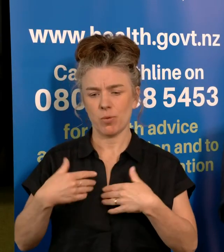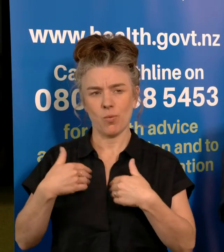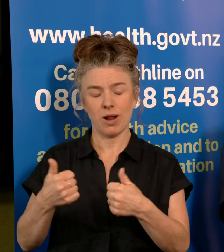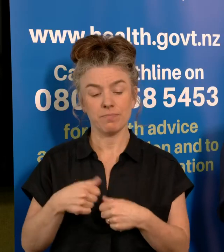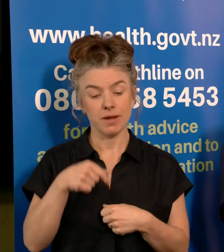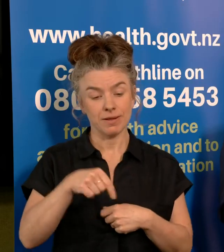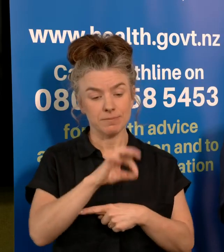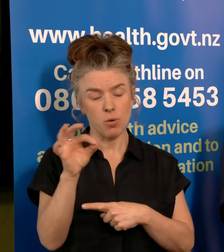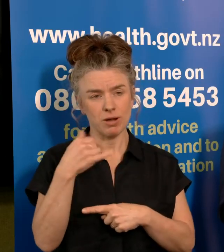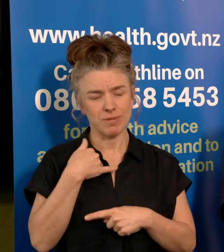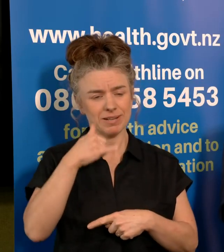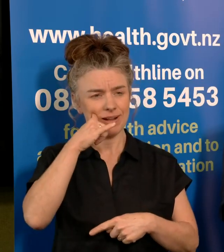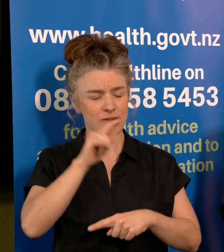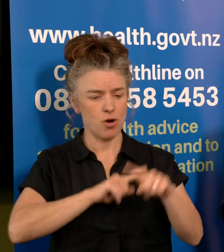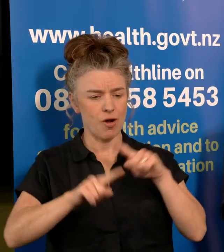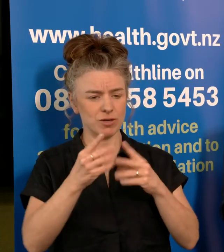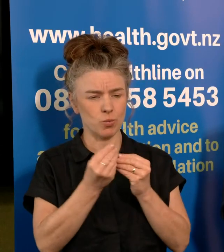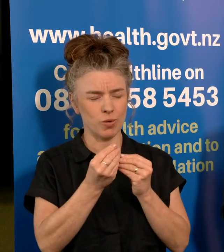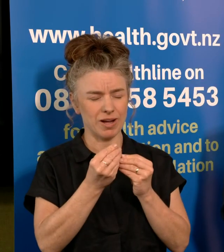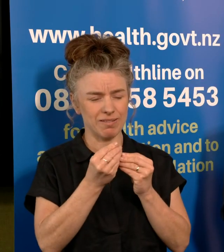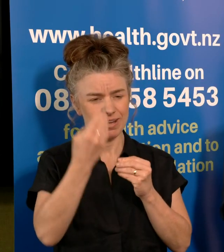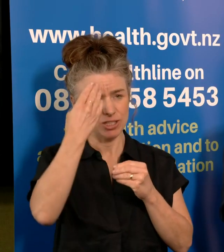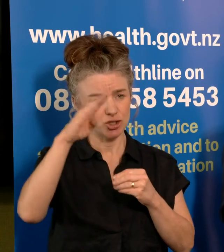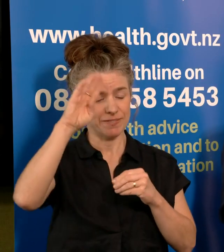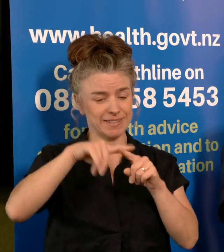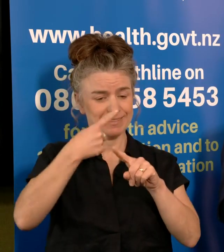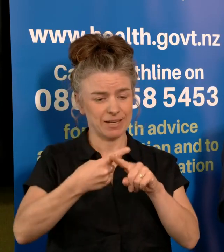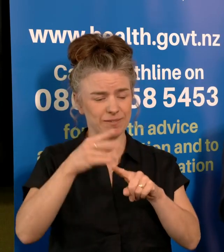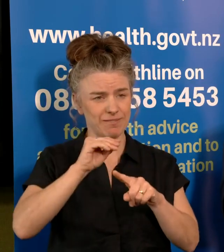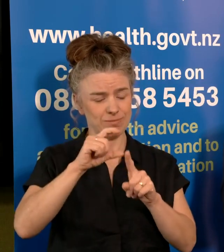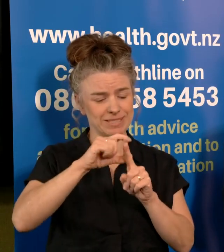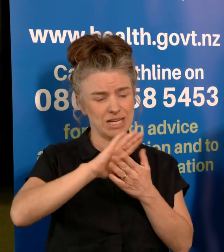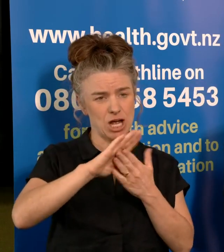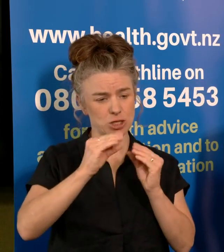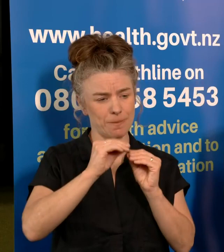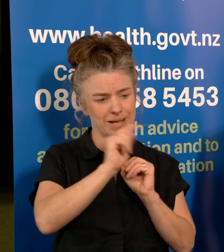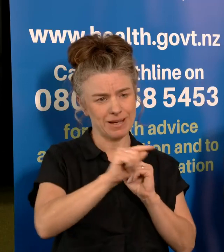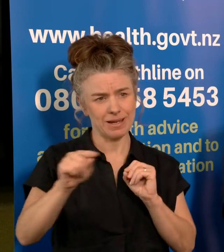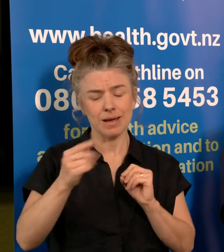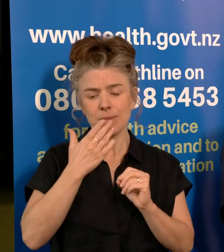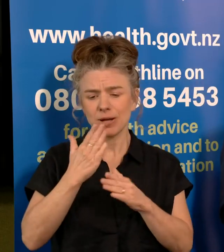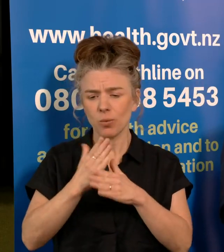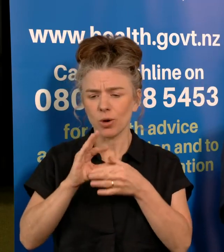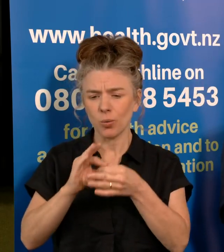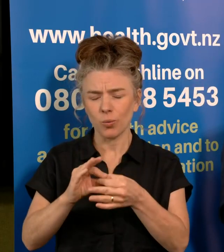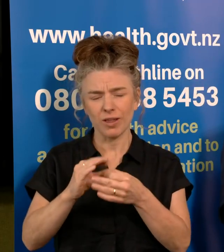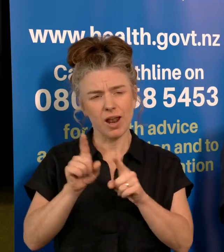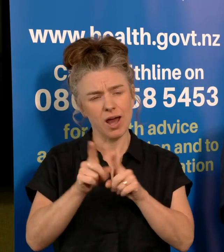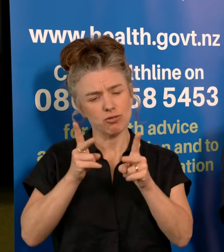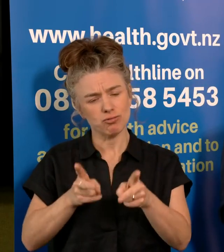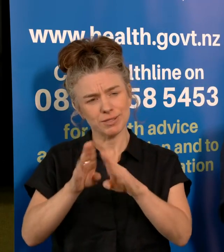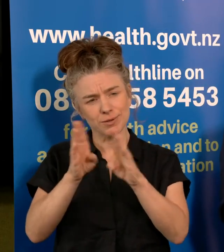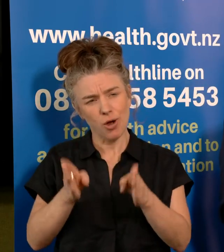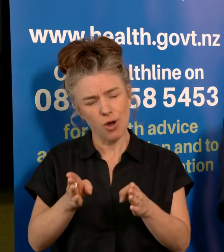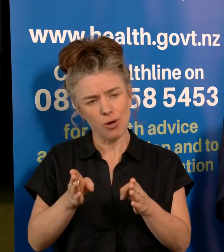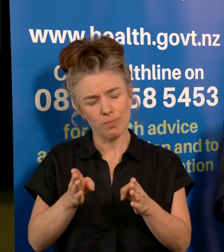convened a teleconference with all the District Health Board chief executives and asked them to ensure that they were working with their aged residential care providers in their